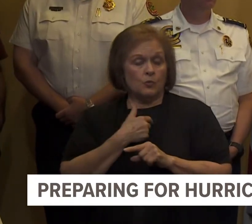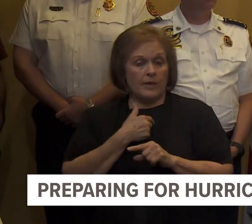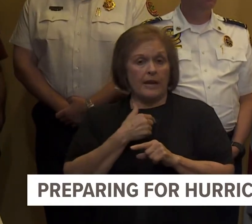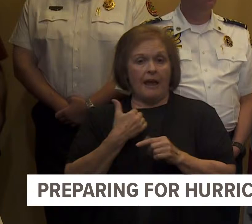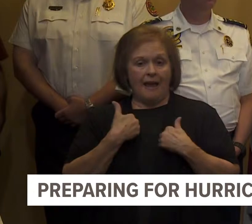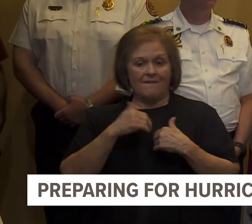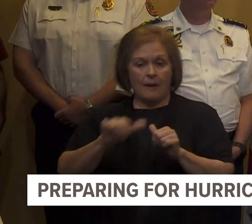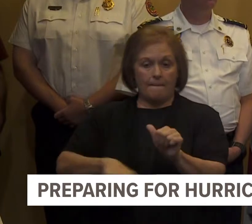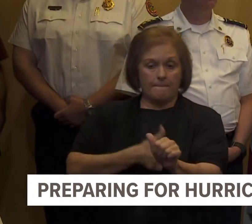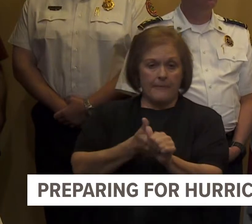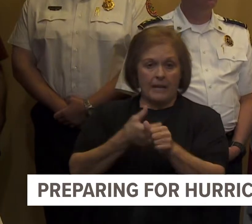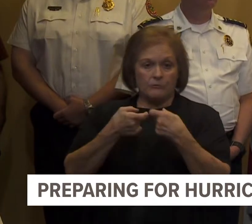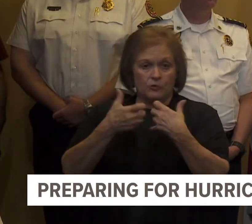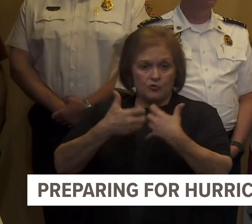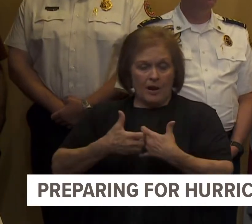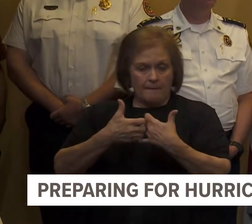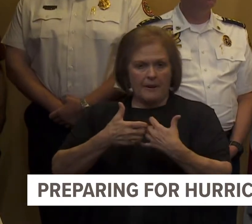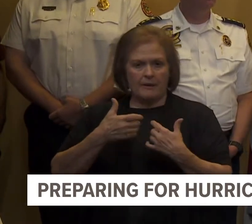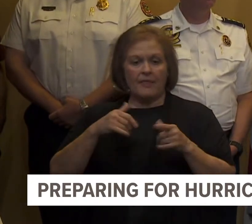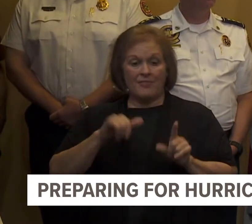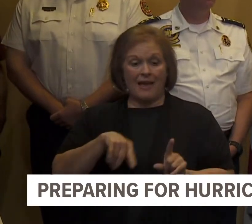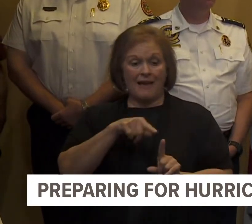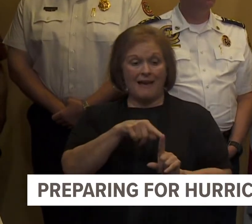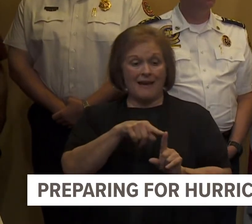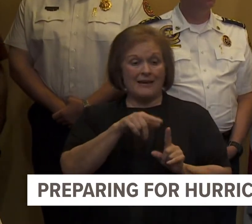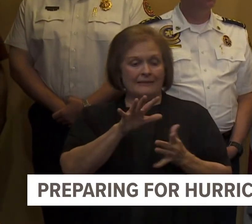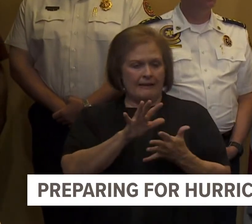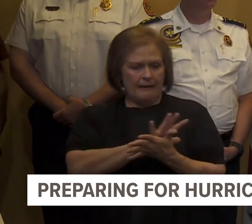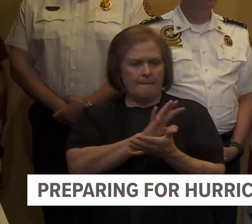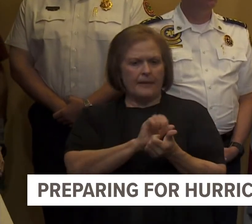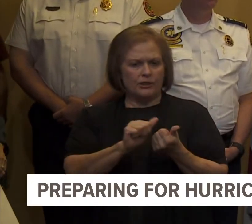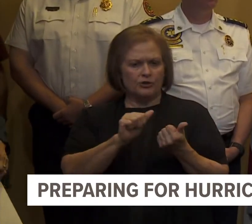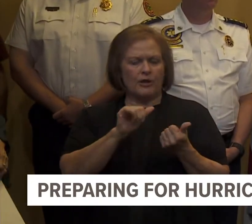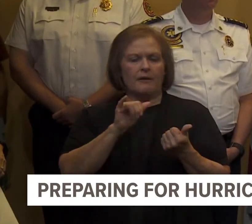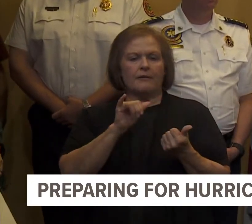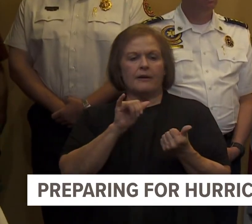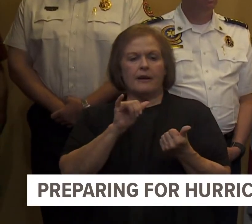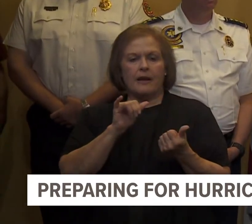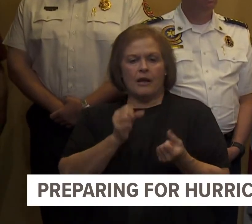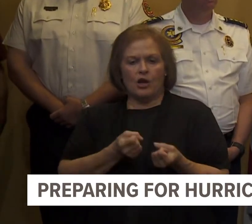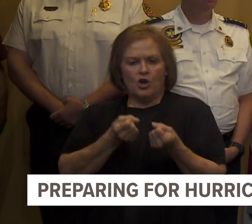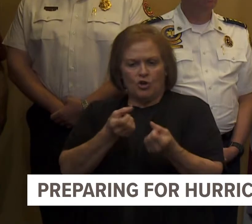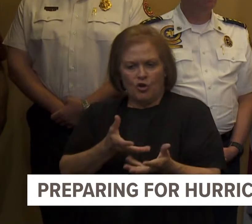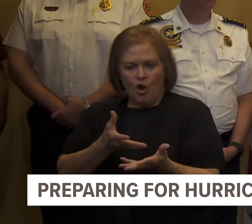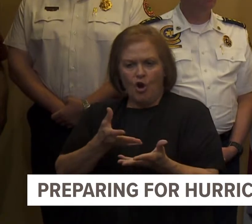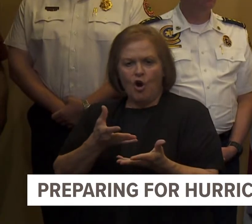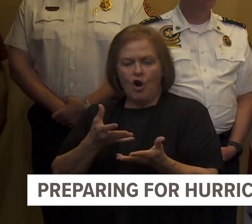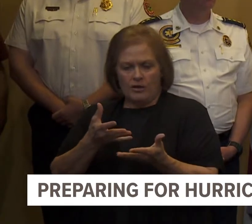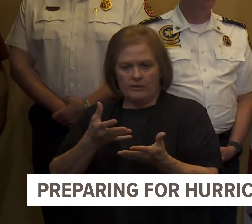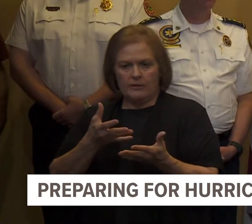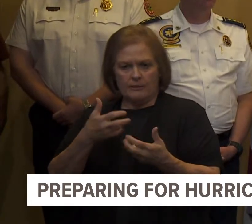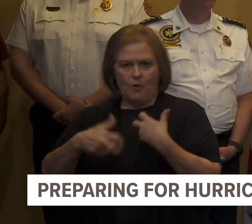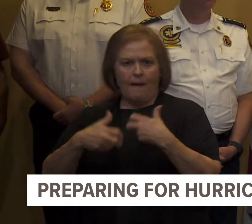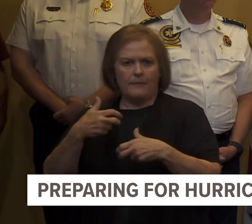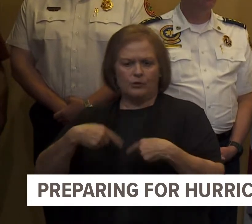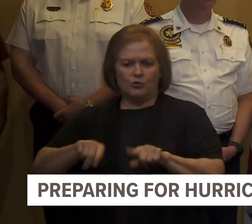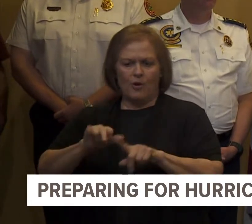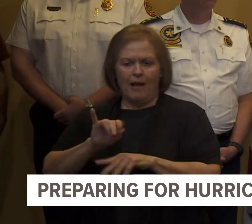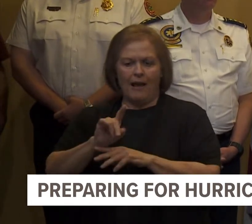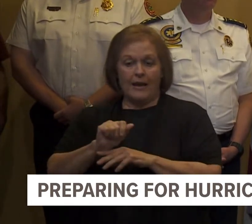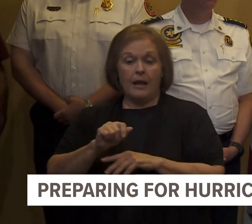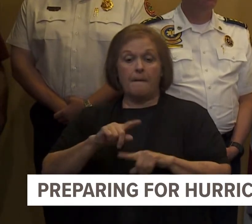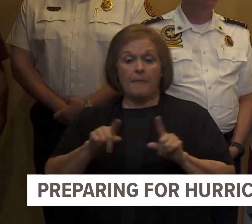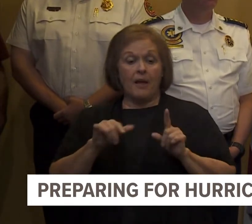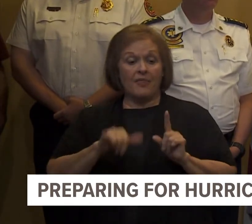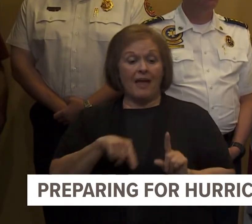backup generator because it sustained damage and rendered the entire plant inoperational during Ida. So that generator